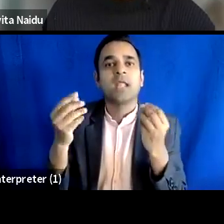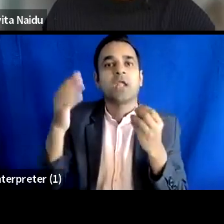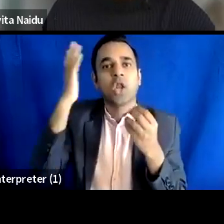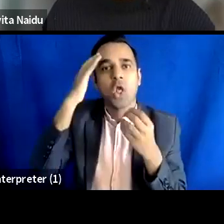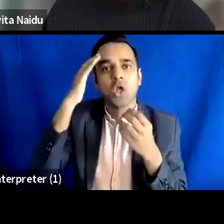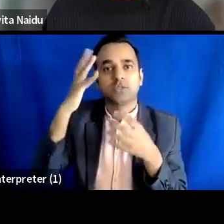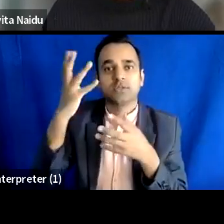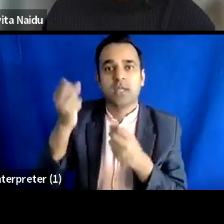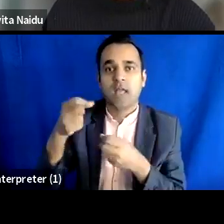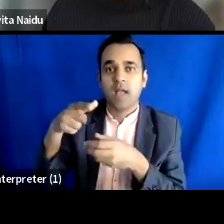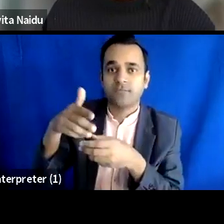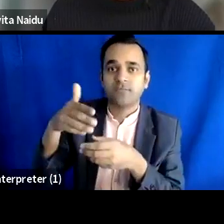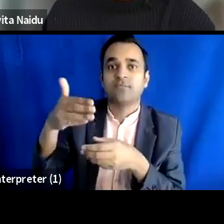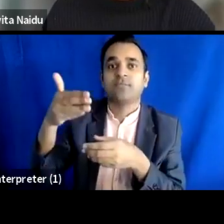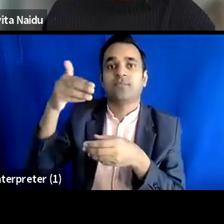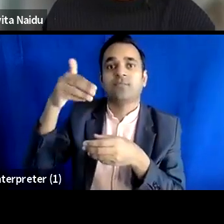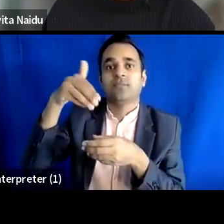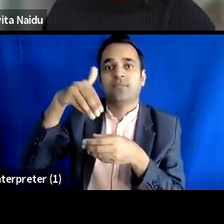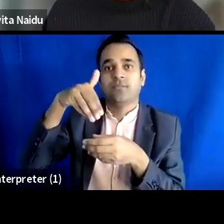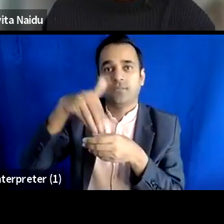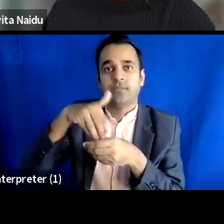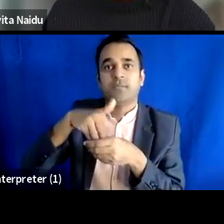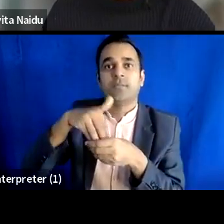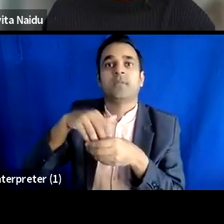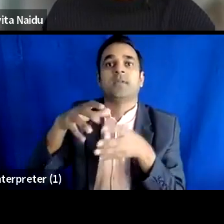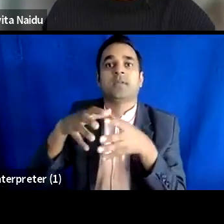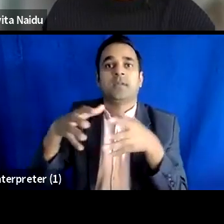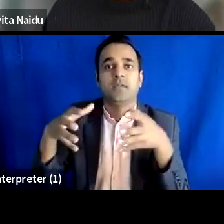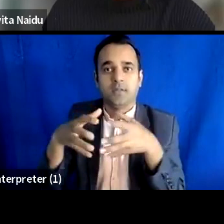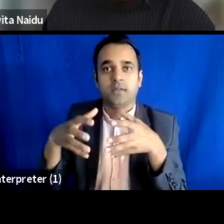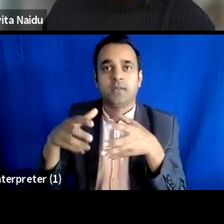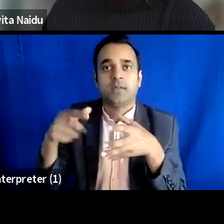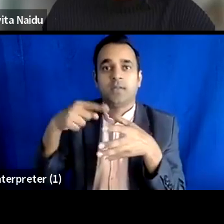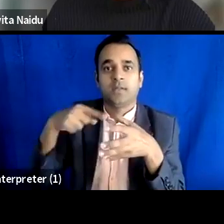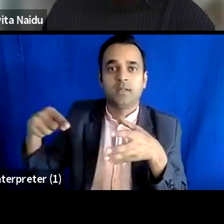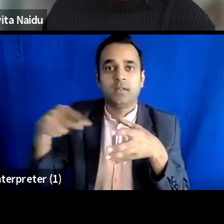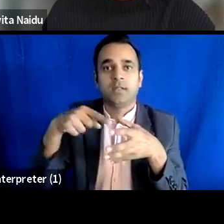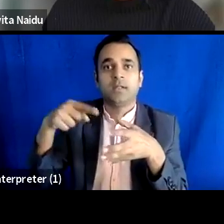the violence on the indigenous knowledge systems that